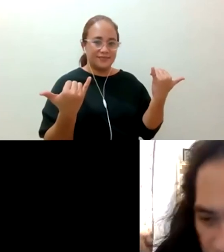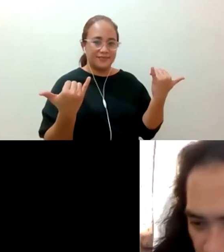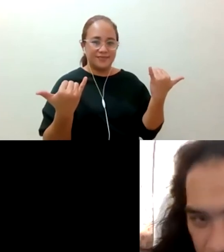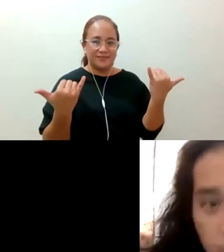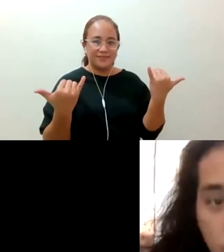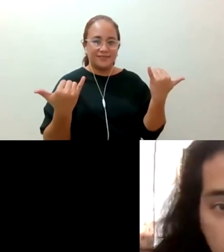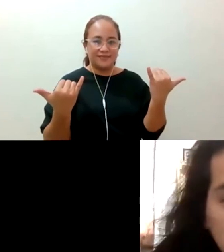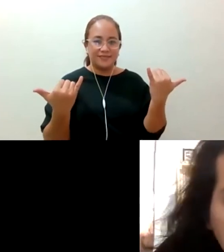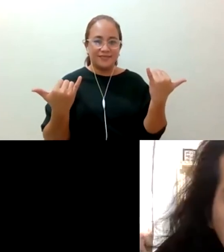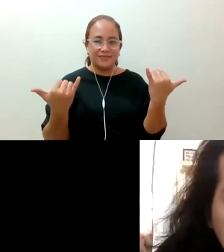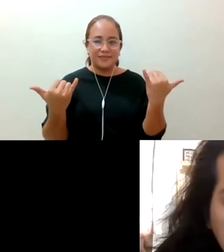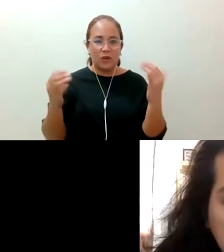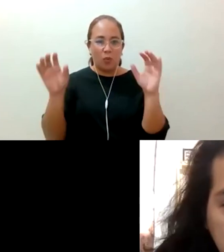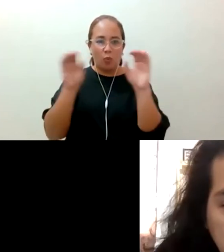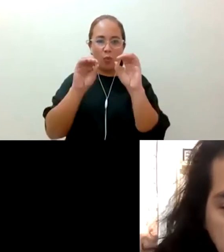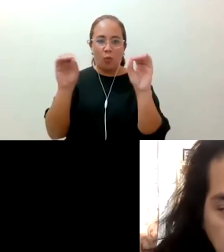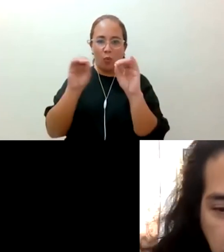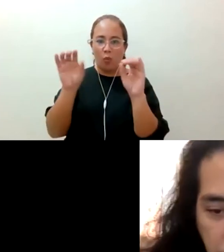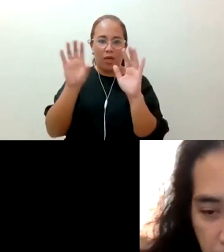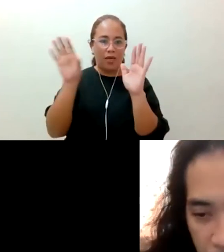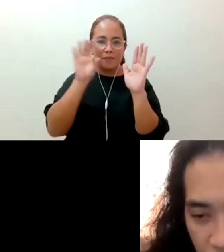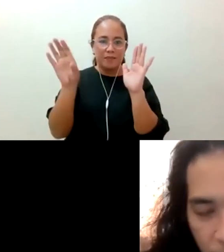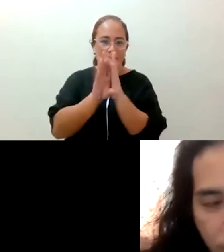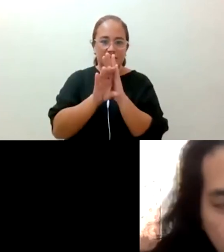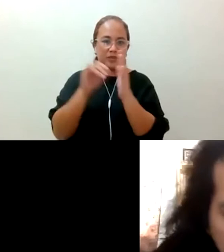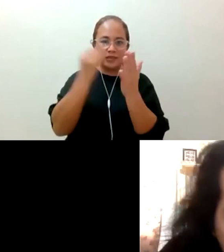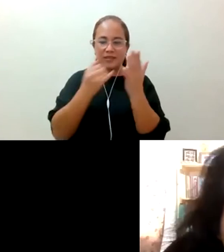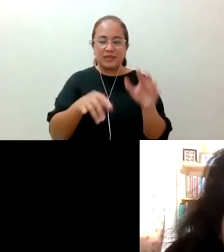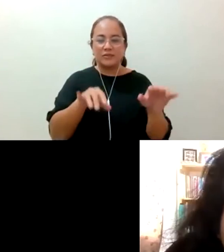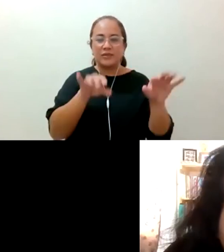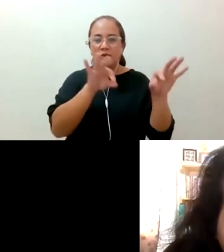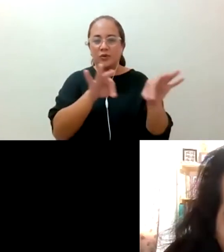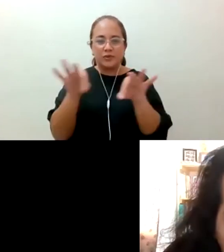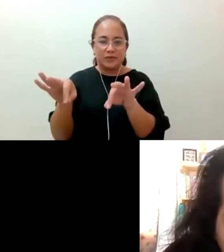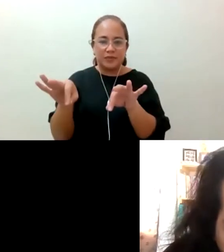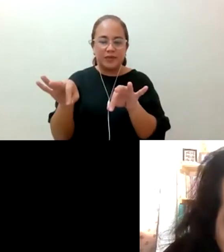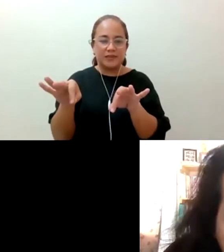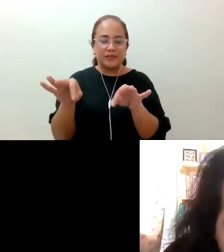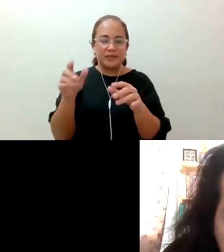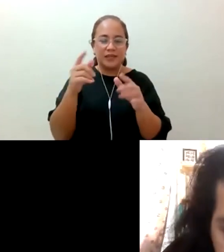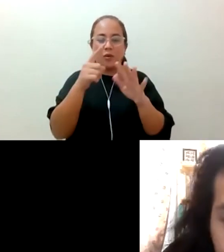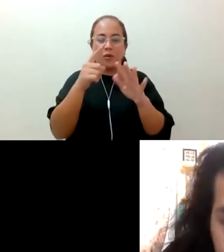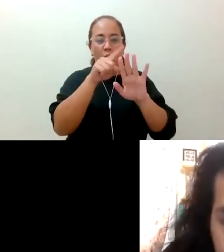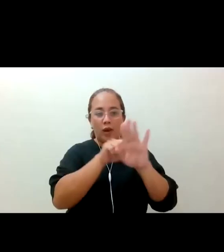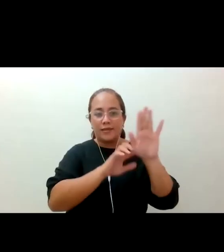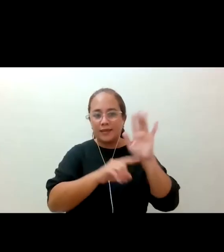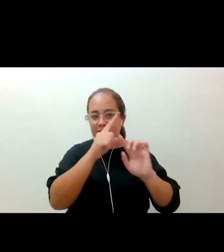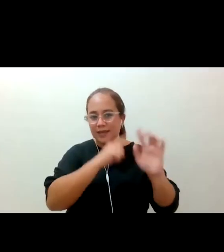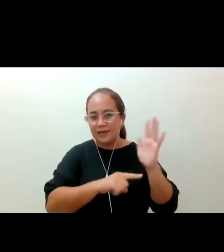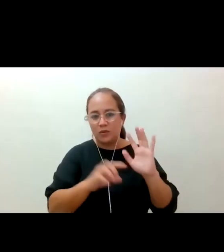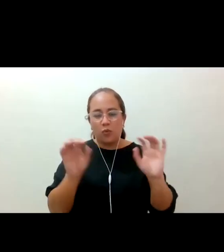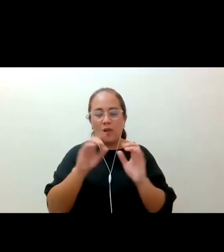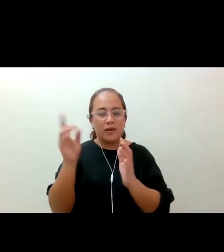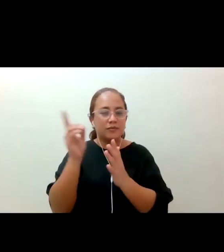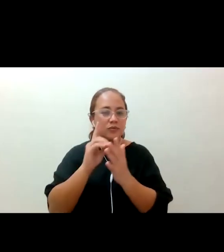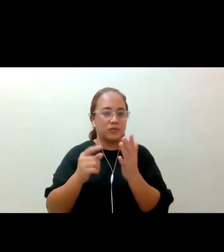there are no pictures, no drawings of Ho Chi Minh City Sign Language, one-handed signs, and no drawings